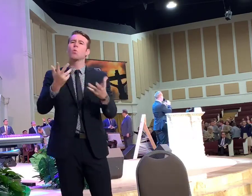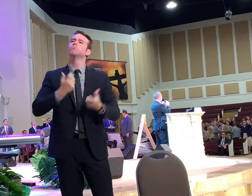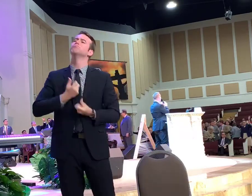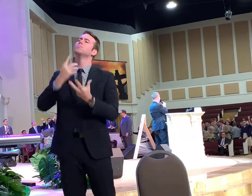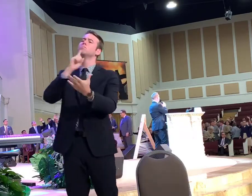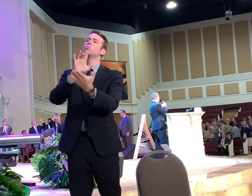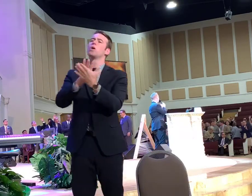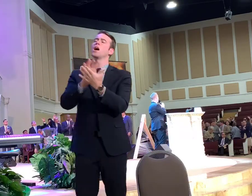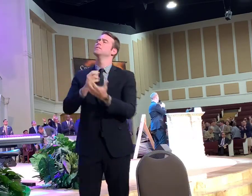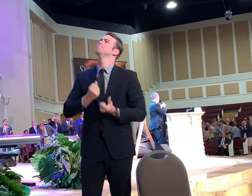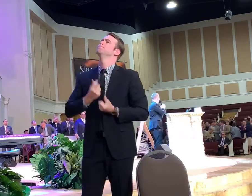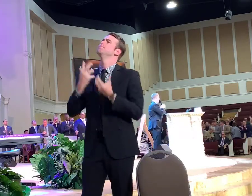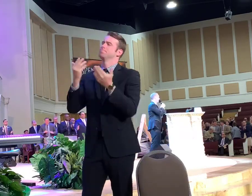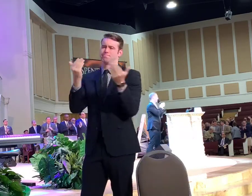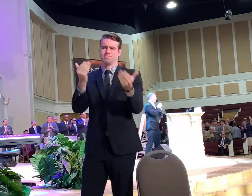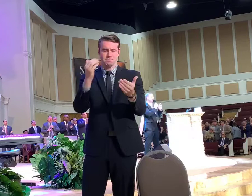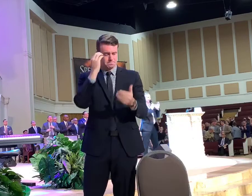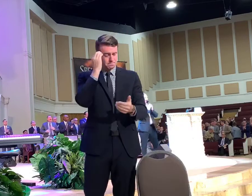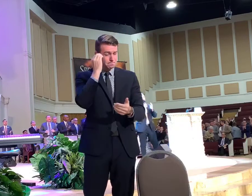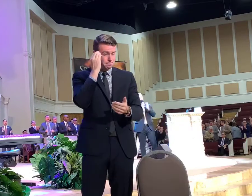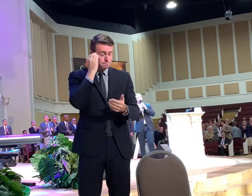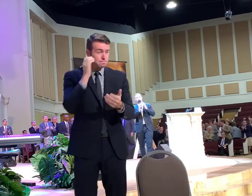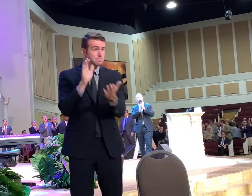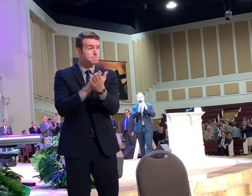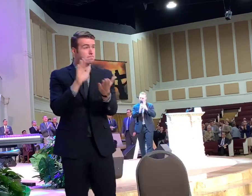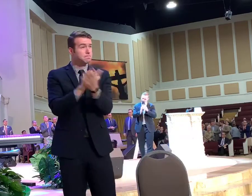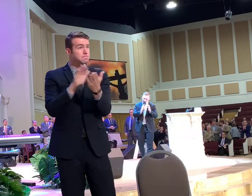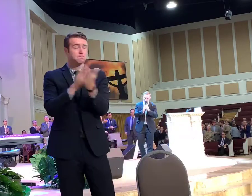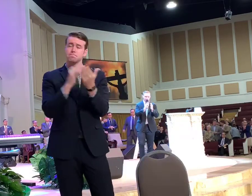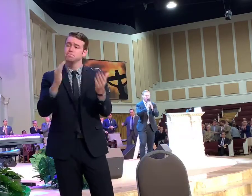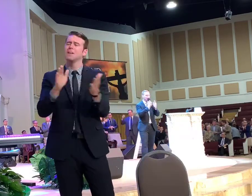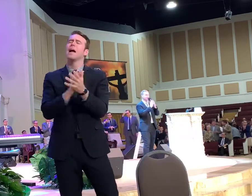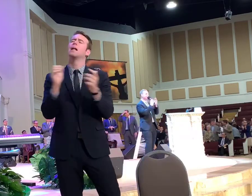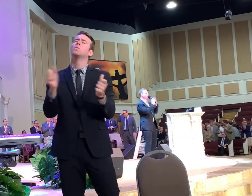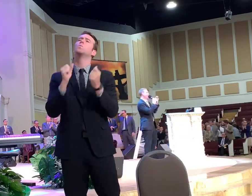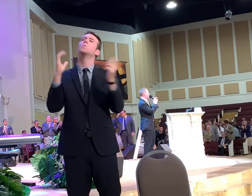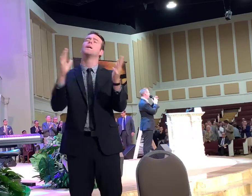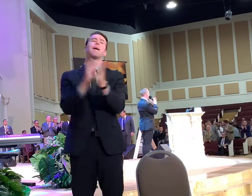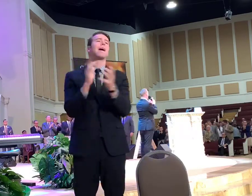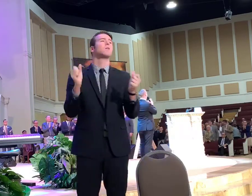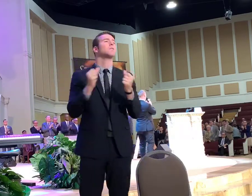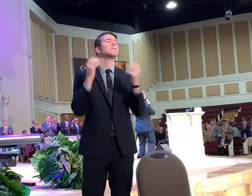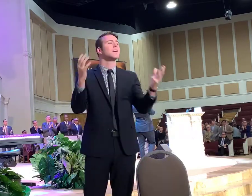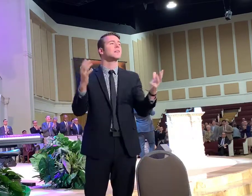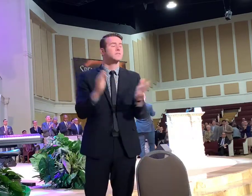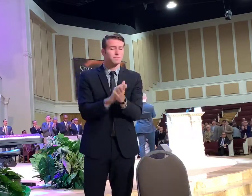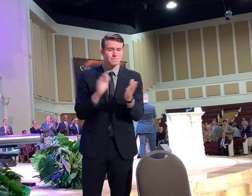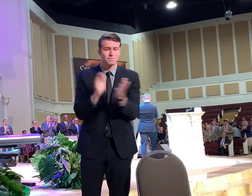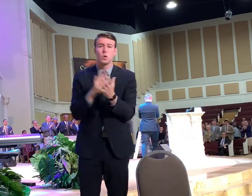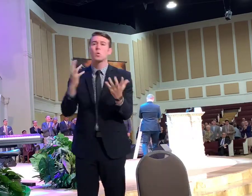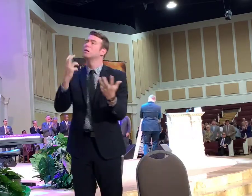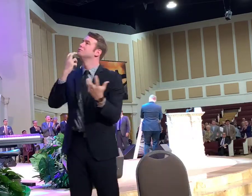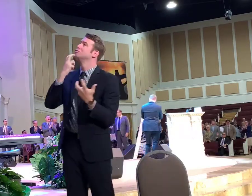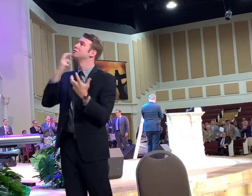praise one more time and a hand clap. Hallelujah, hallelujah. Somebody shout unto the Lord with a voice